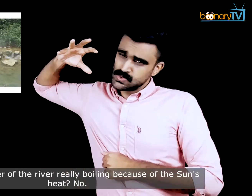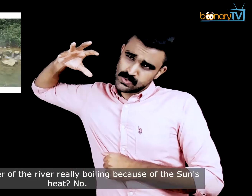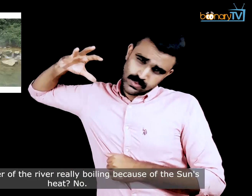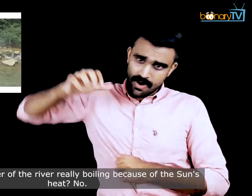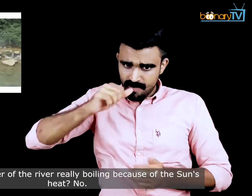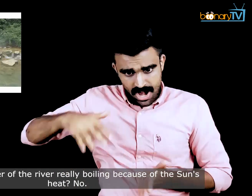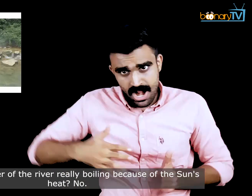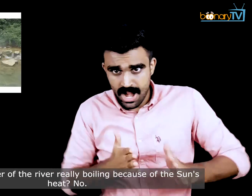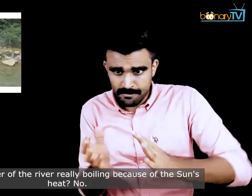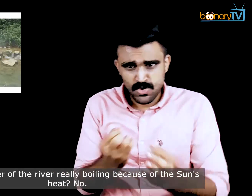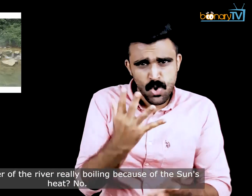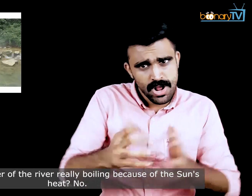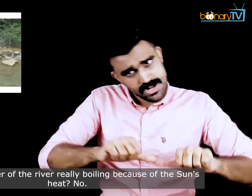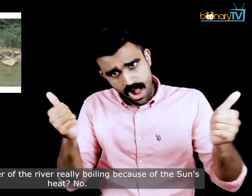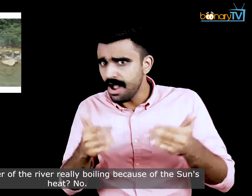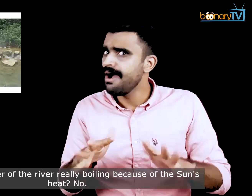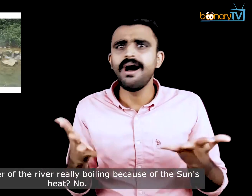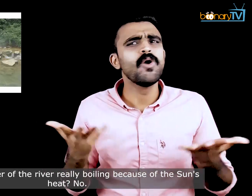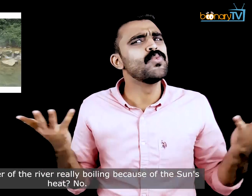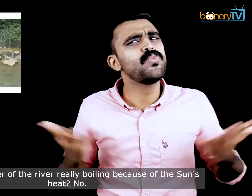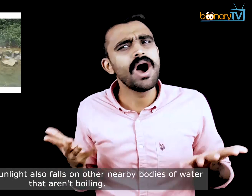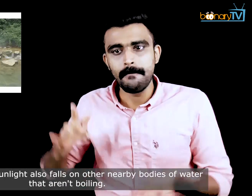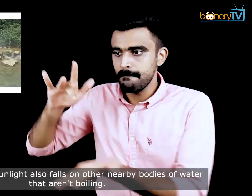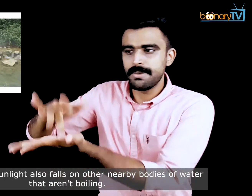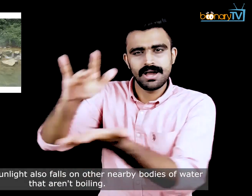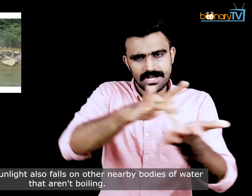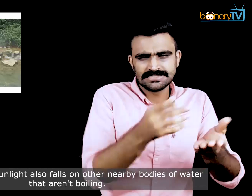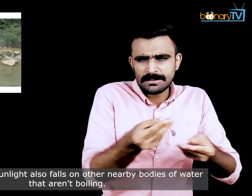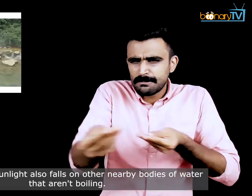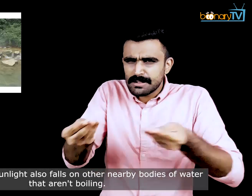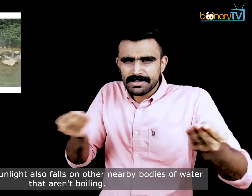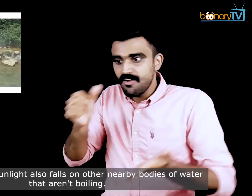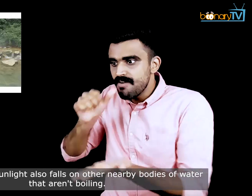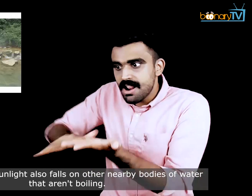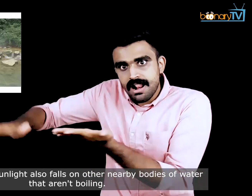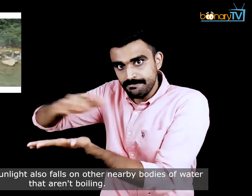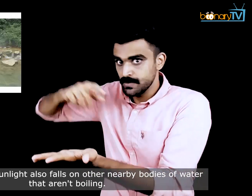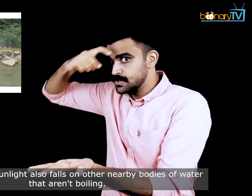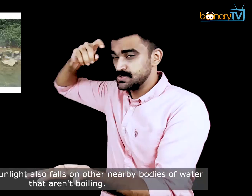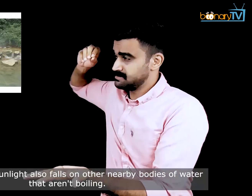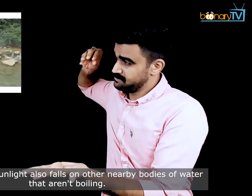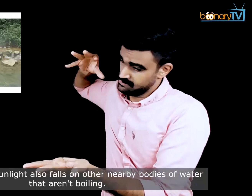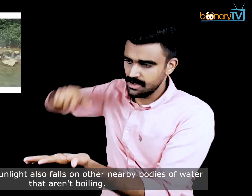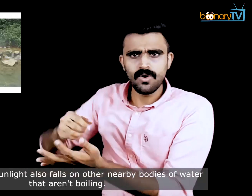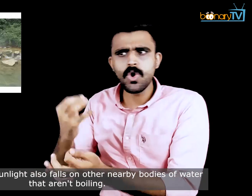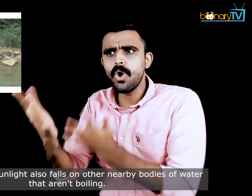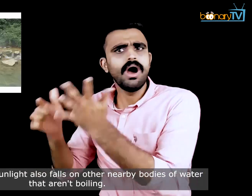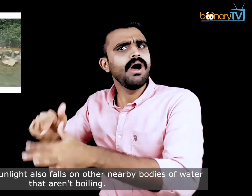really boil because of the sun's heat? No, because same sunlight falls on other nearby bodies of water that aren't boiling.